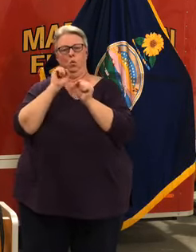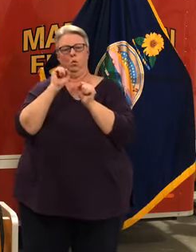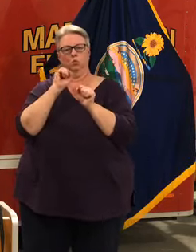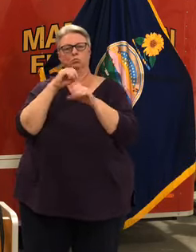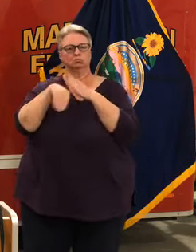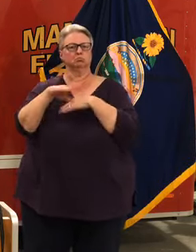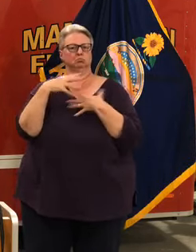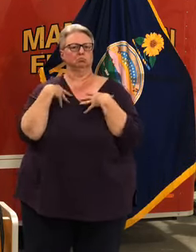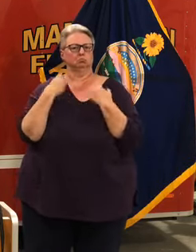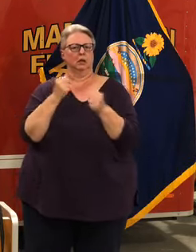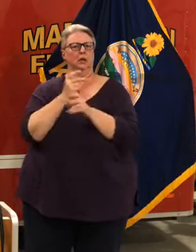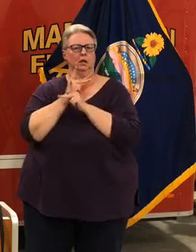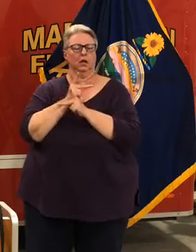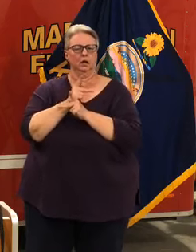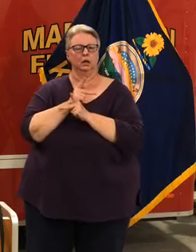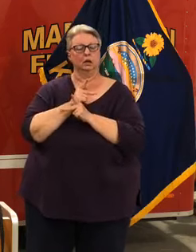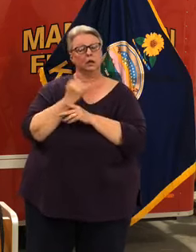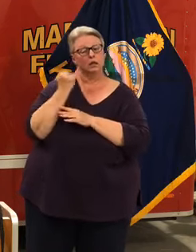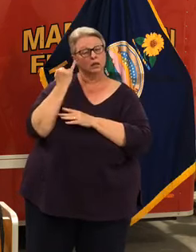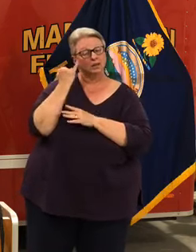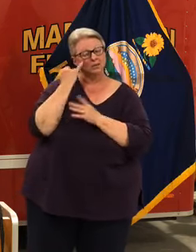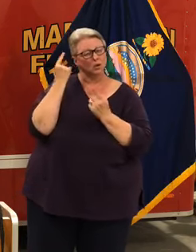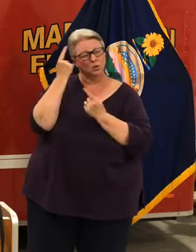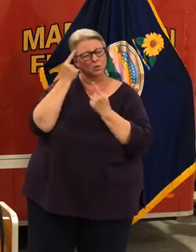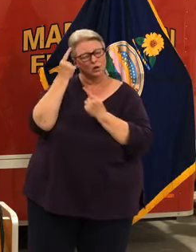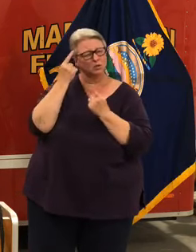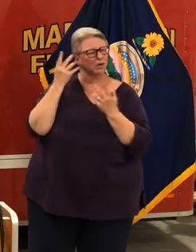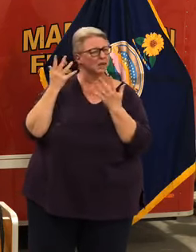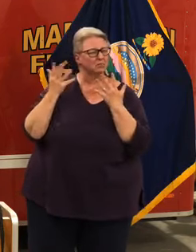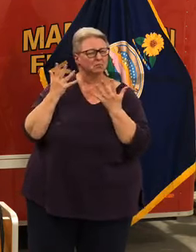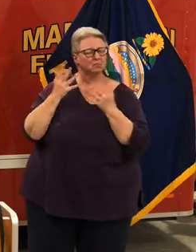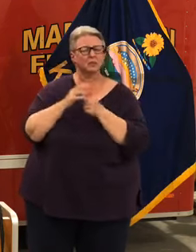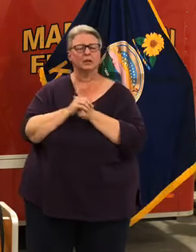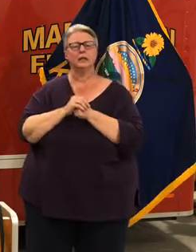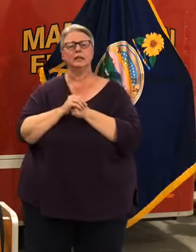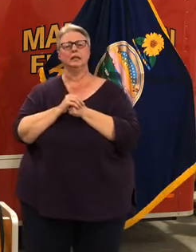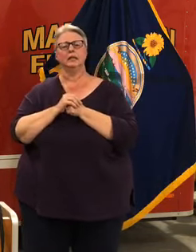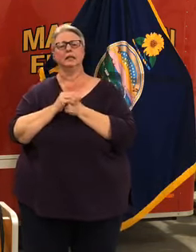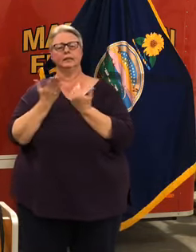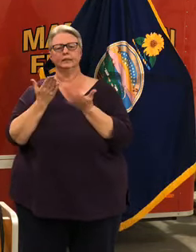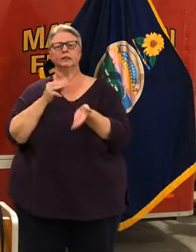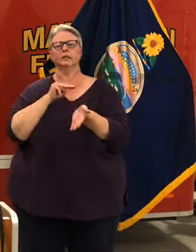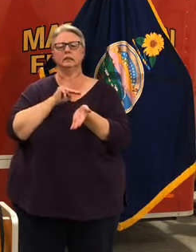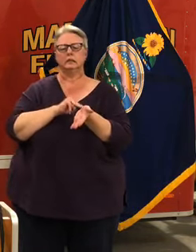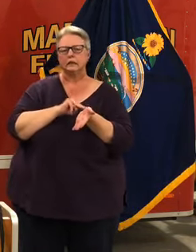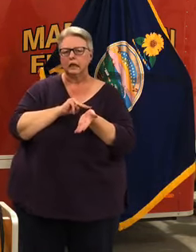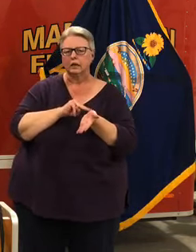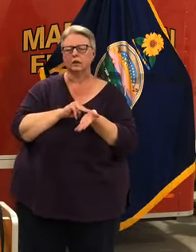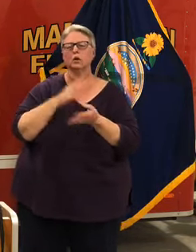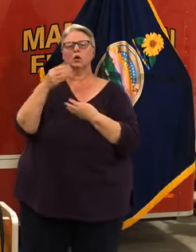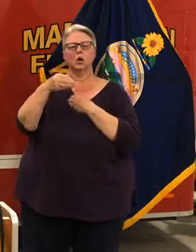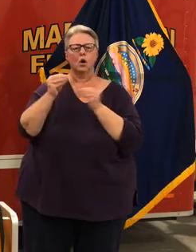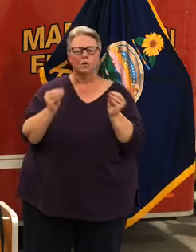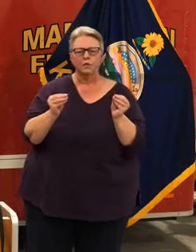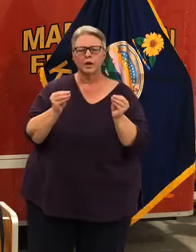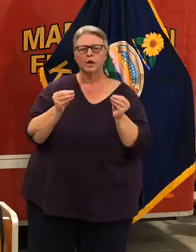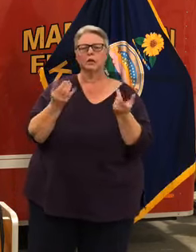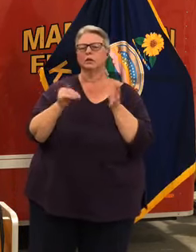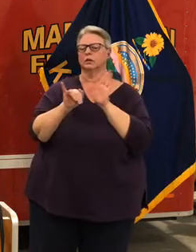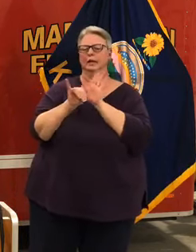have concerns or questions that you may need to mask, typically the healthcare providers' offices are identified